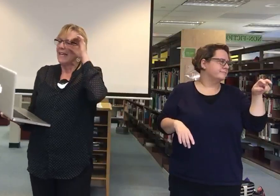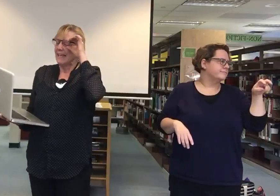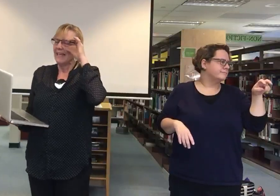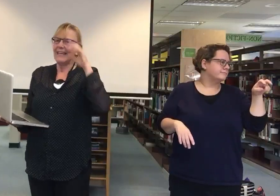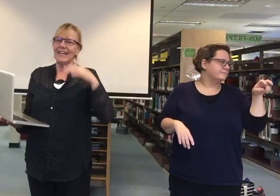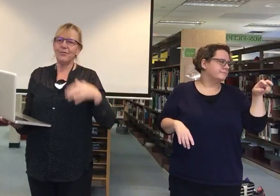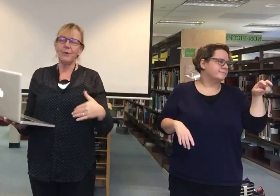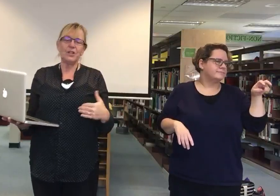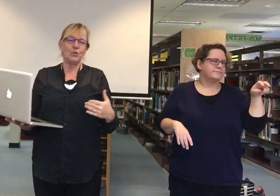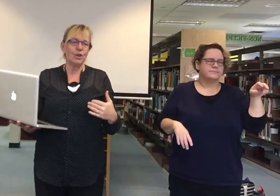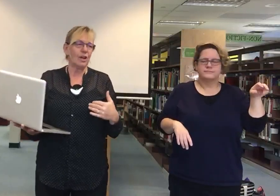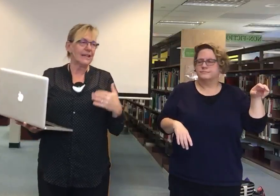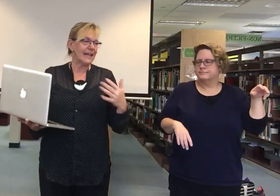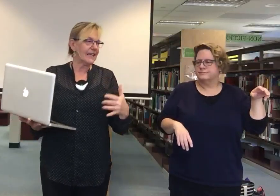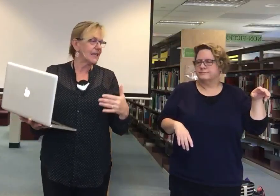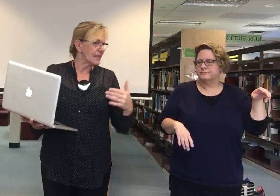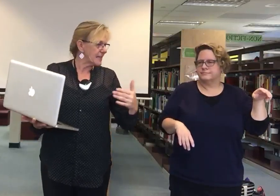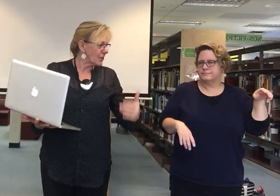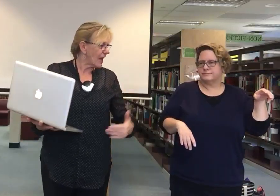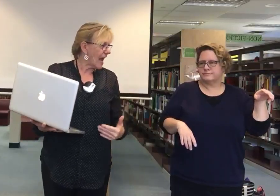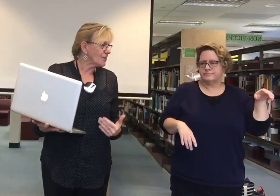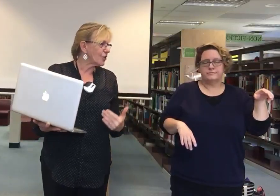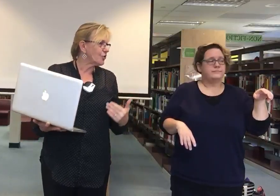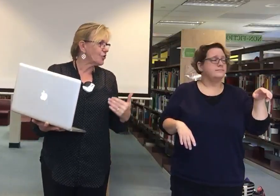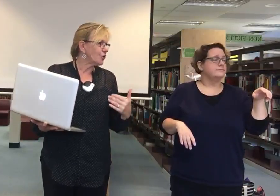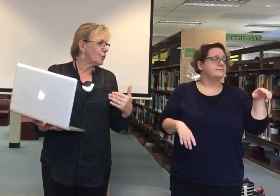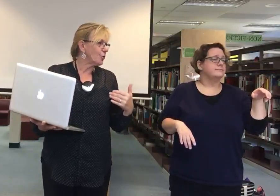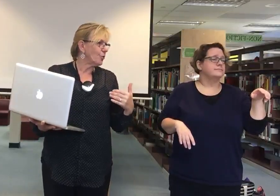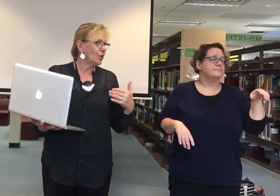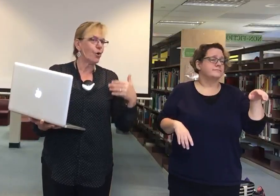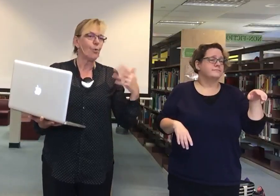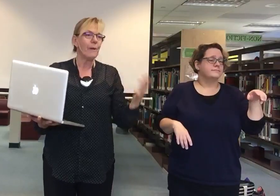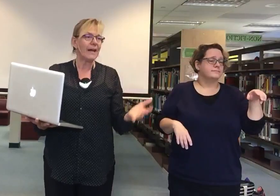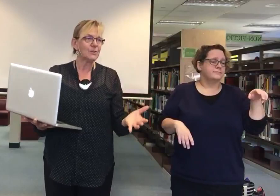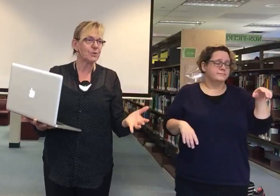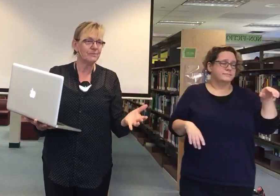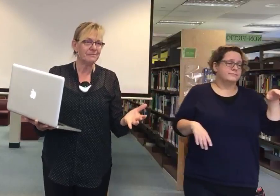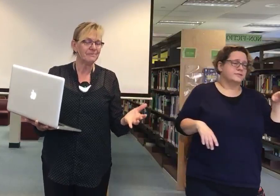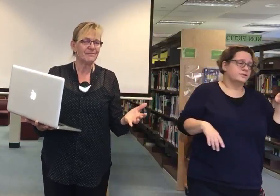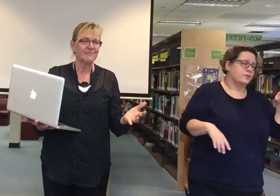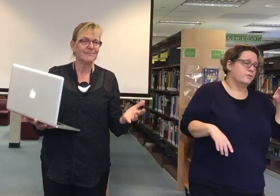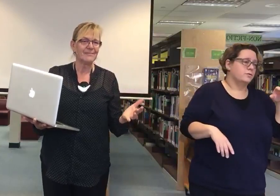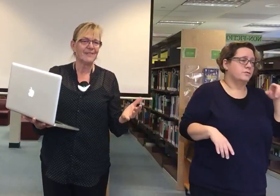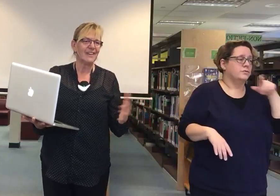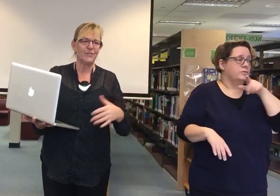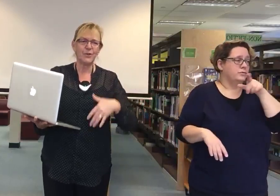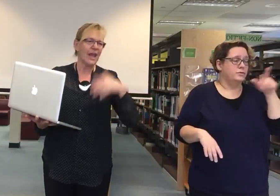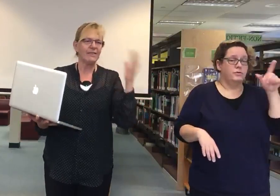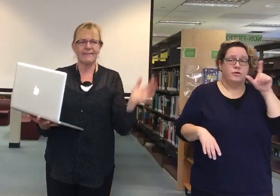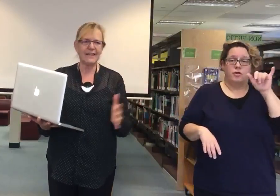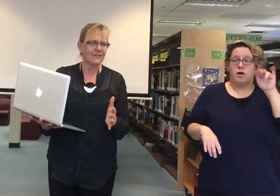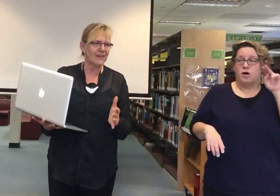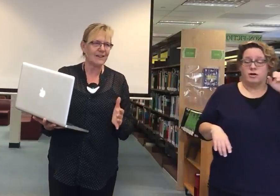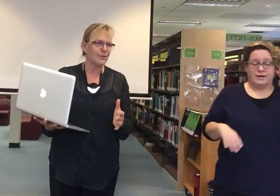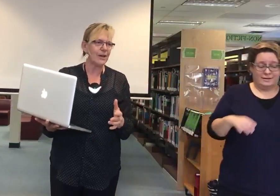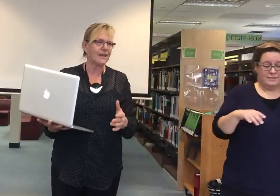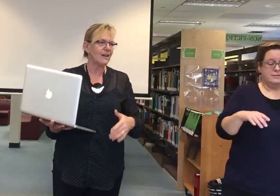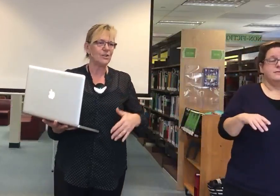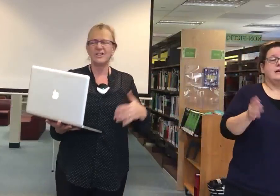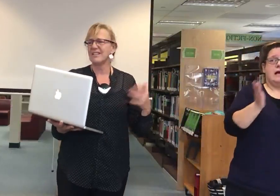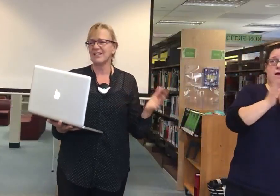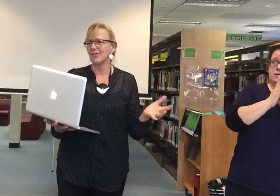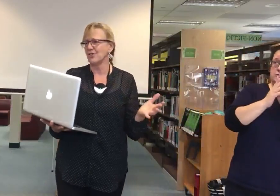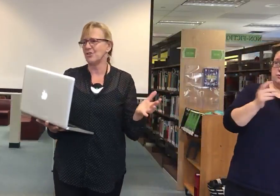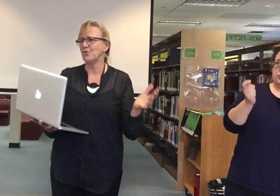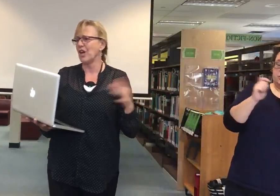So, if when you log in, it's gonna ask you to do your own password, if you can't think of anything right